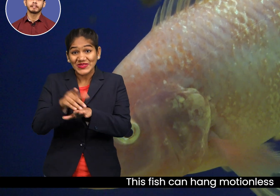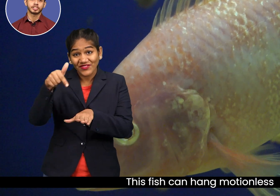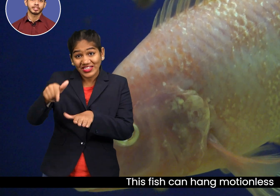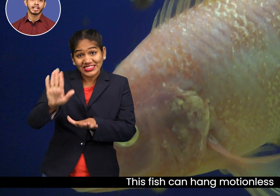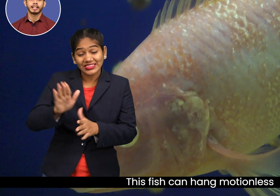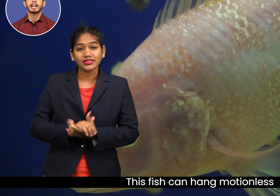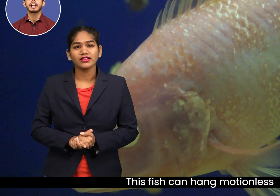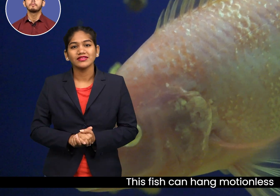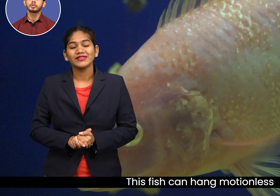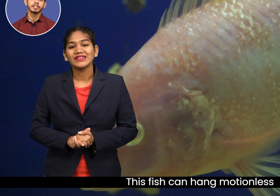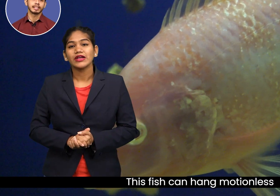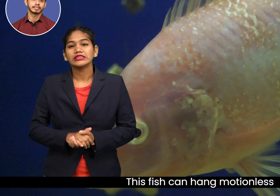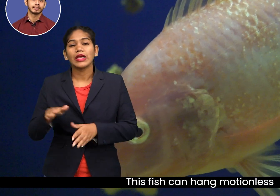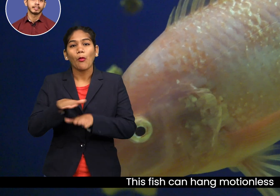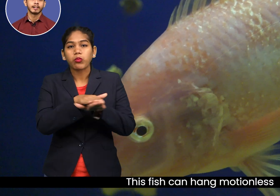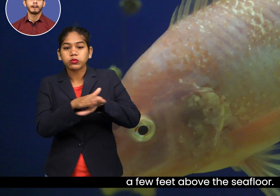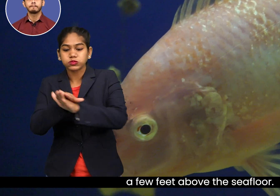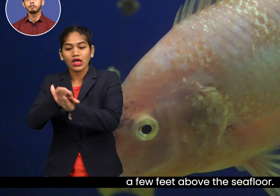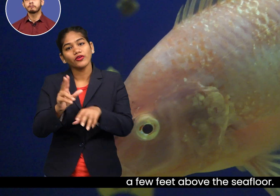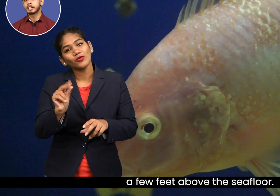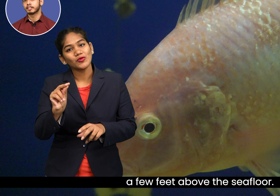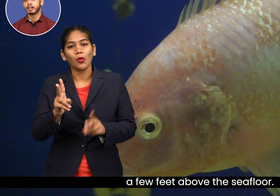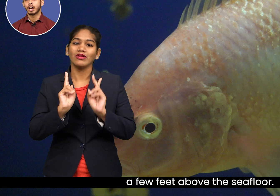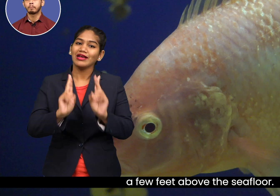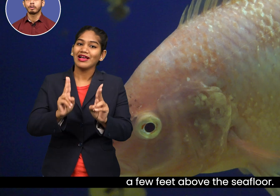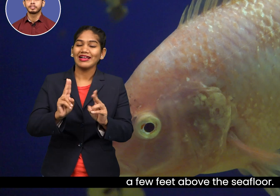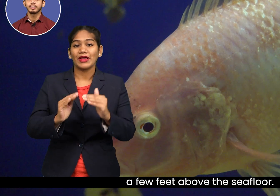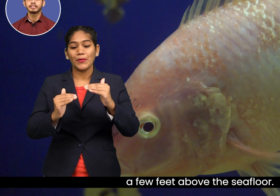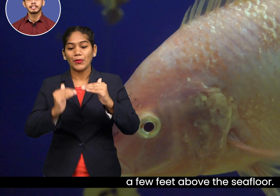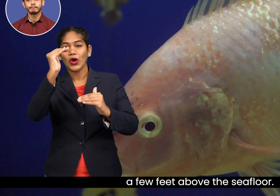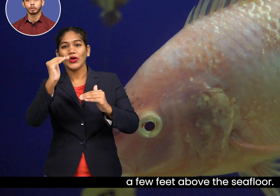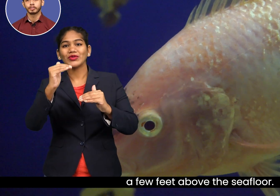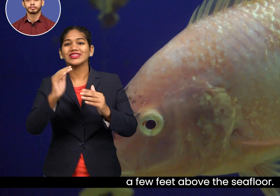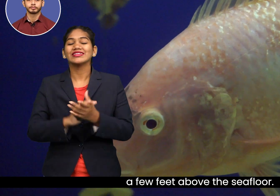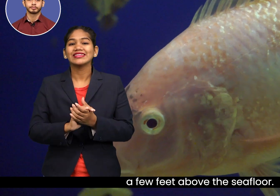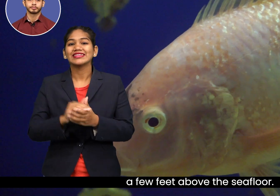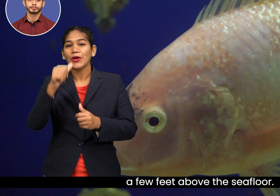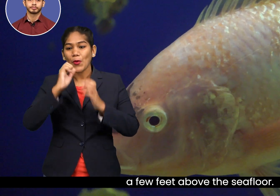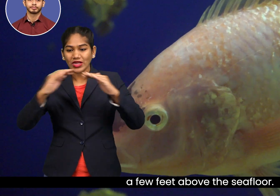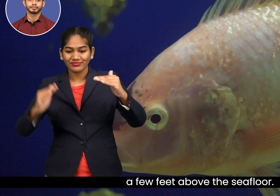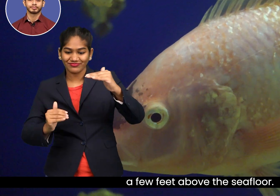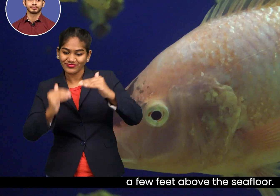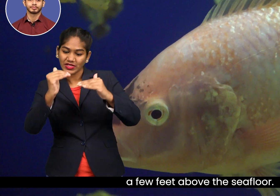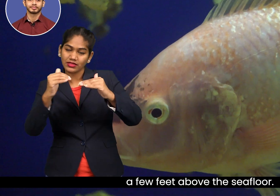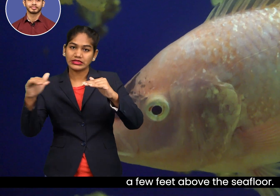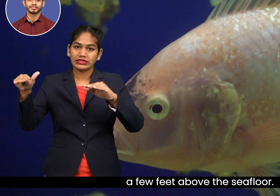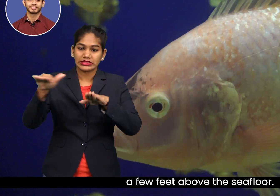This fish can hang motionless a few feet above the seafloor.